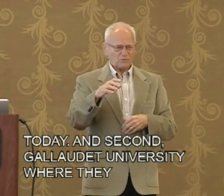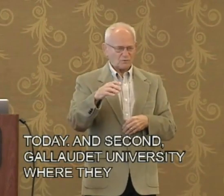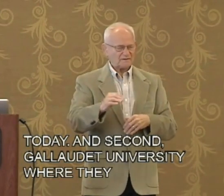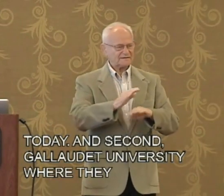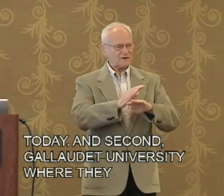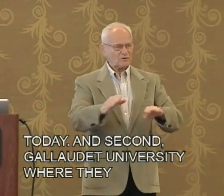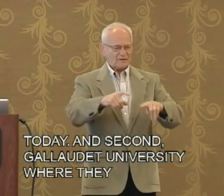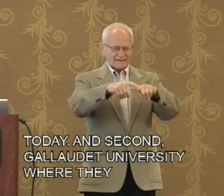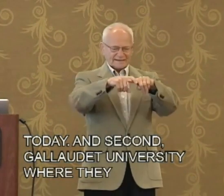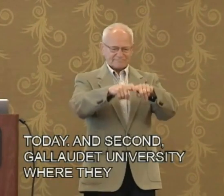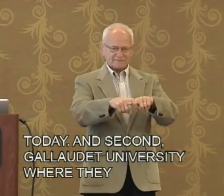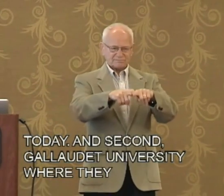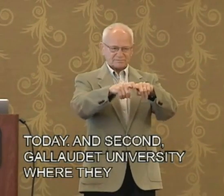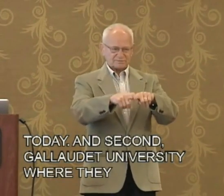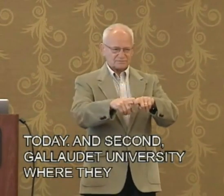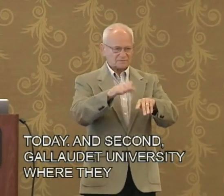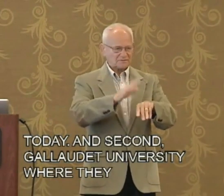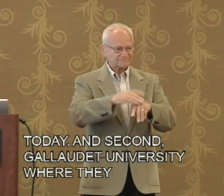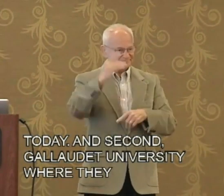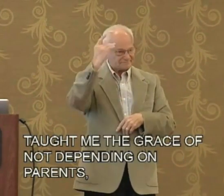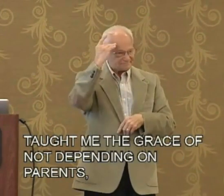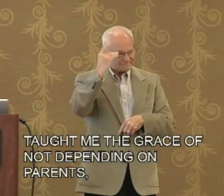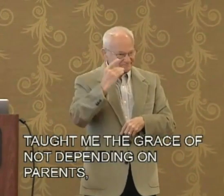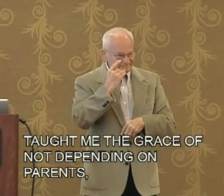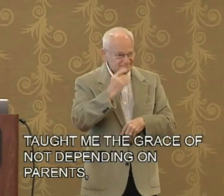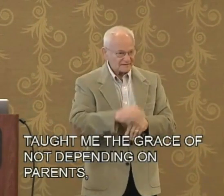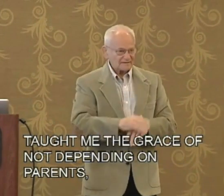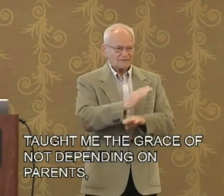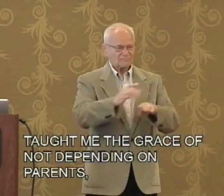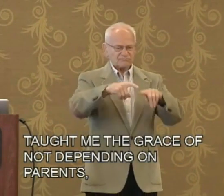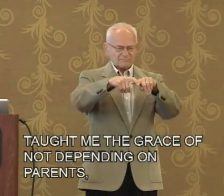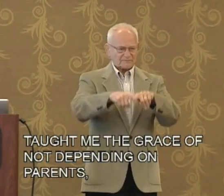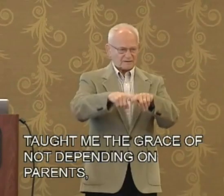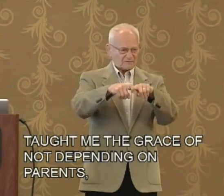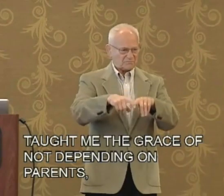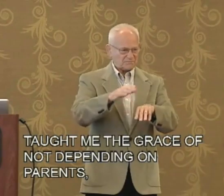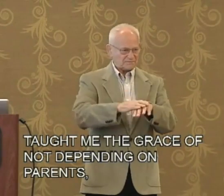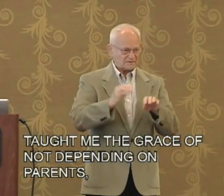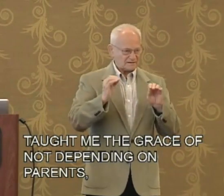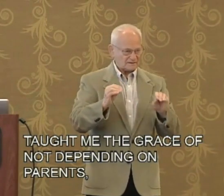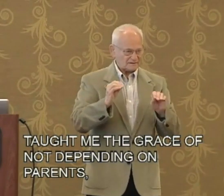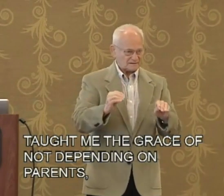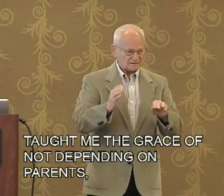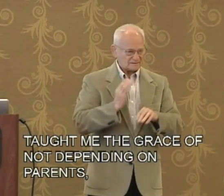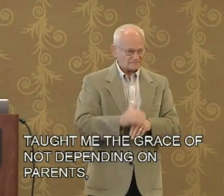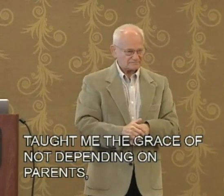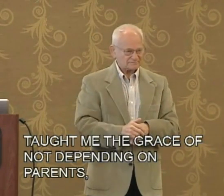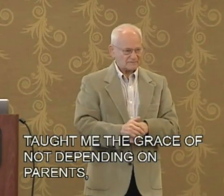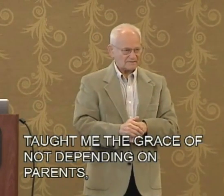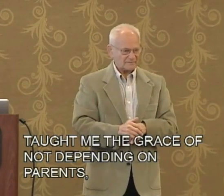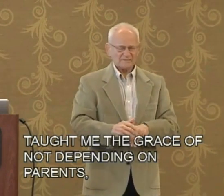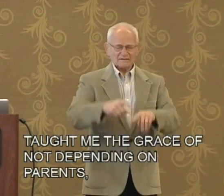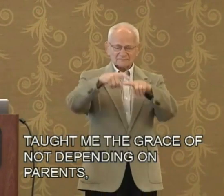And where they taught me the grace of not depending on parents, not depending on teachers,